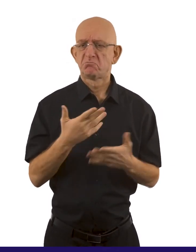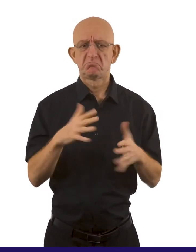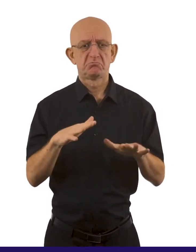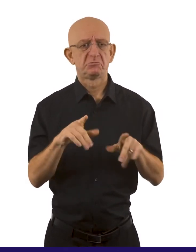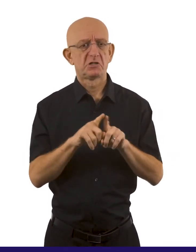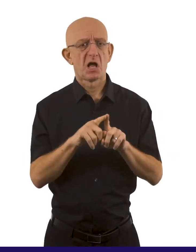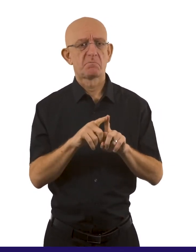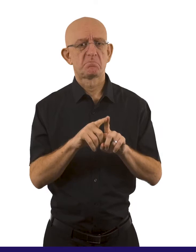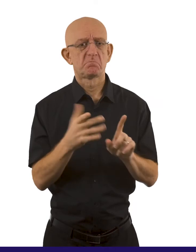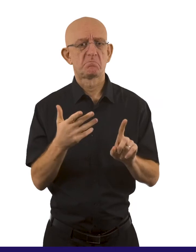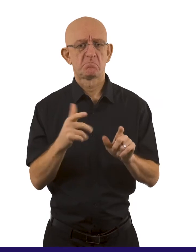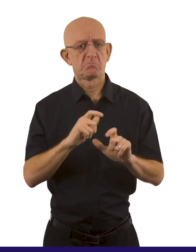About the same.